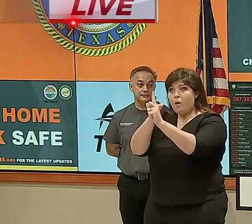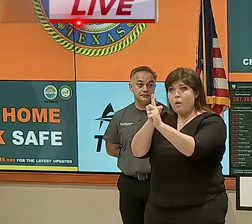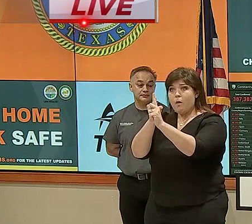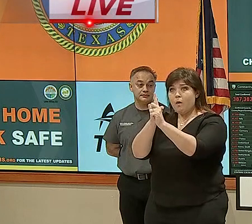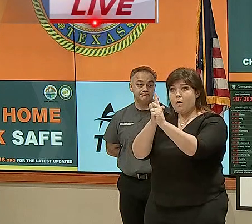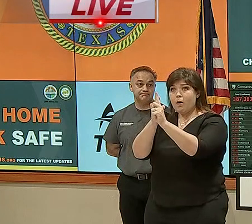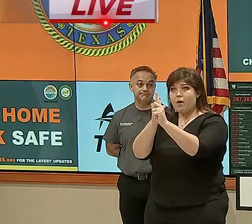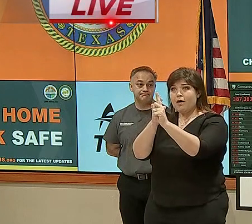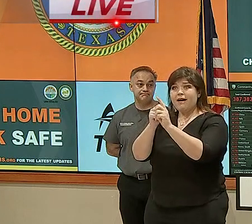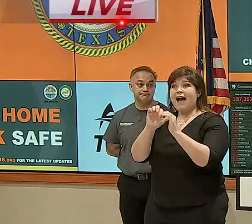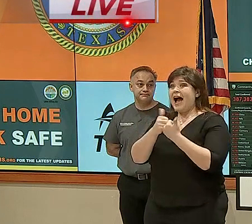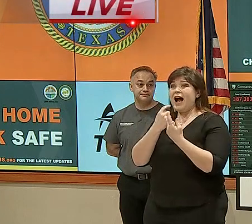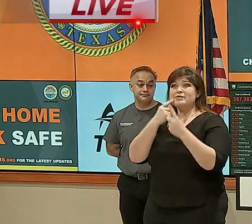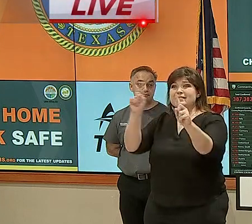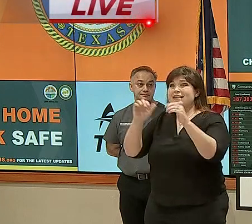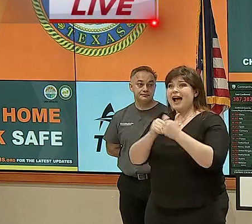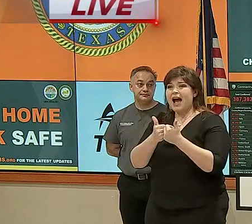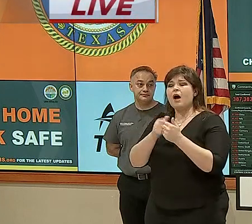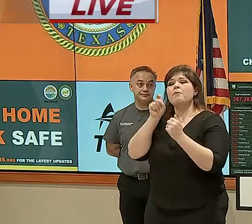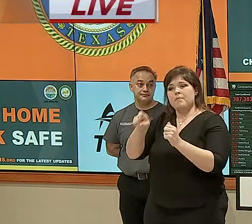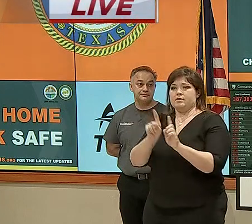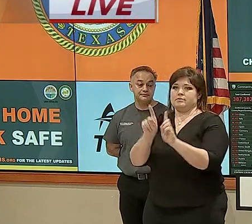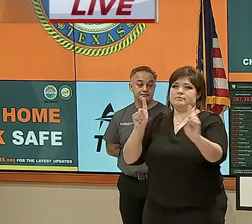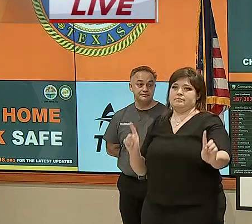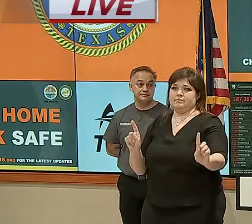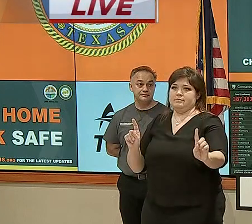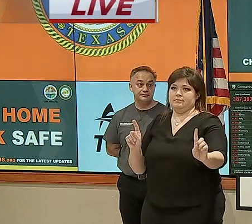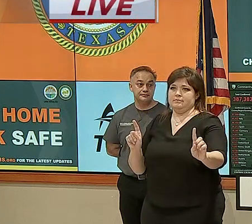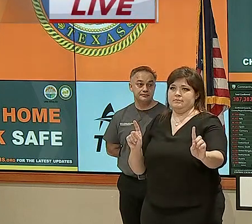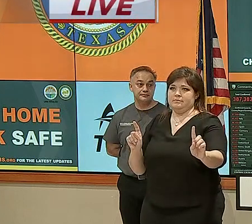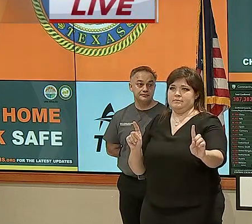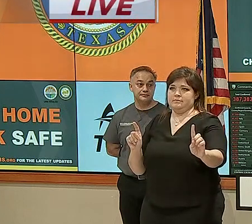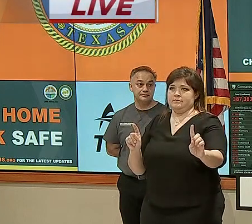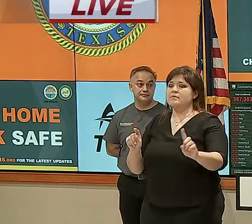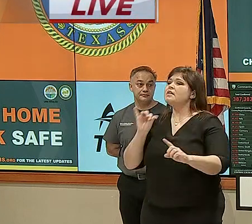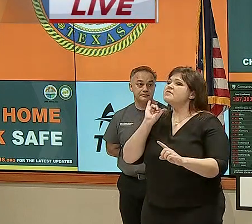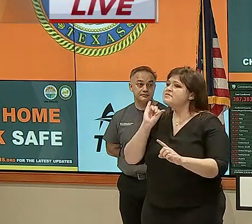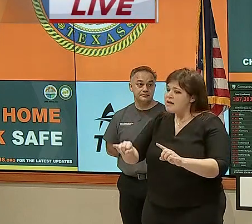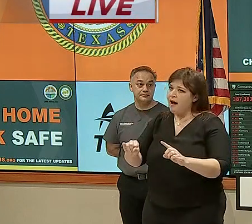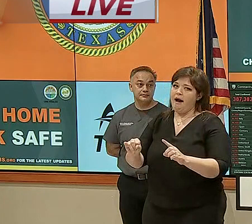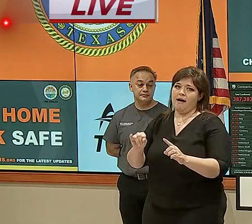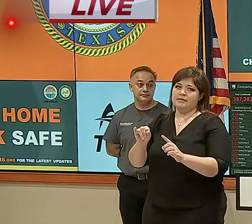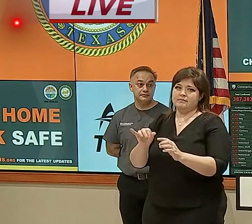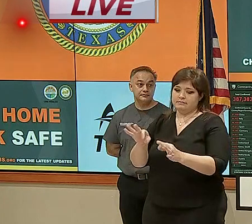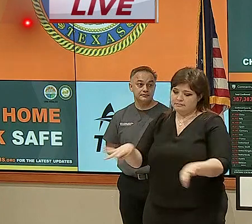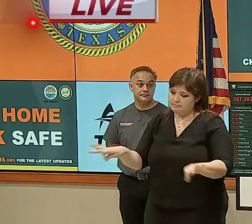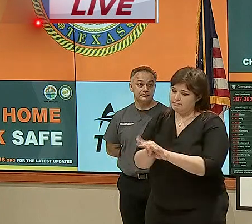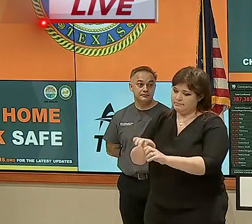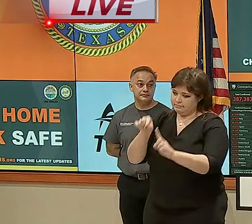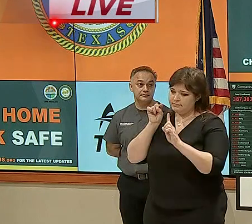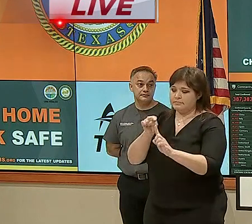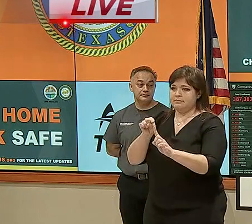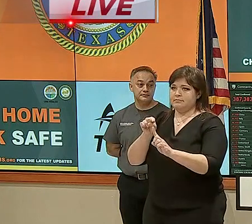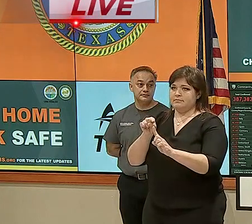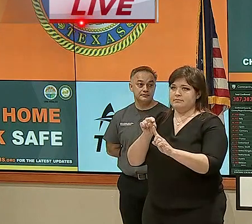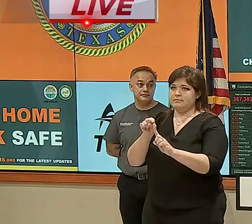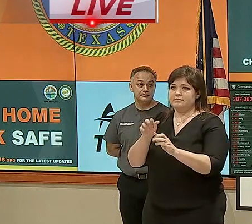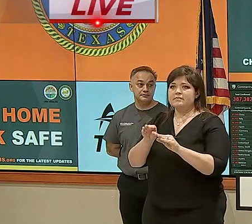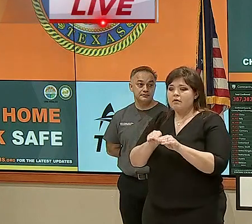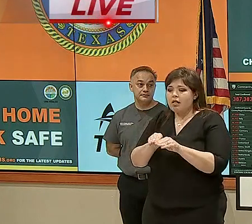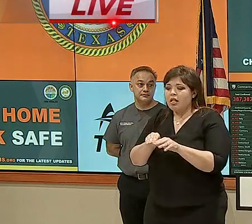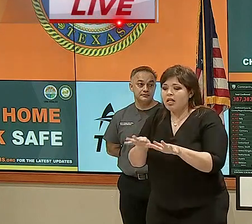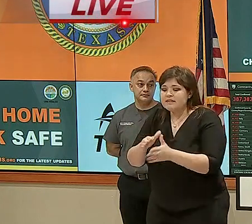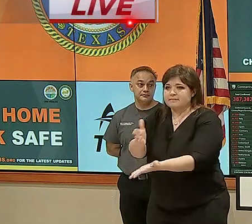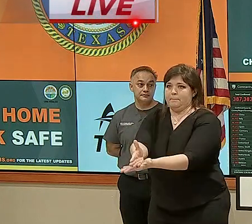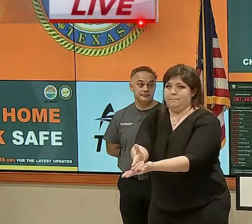apart. And that's key and that's critical. The goal is to blunt the progression. And I'll be very honest with you. We